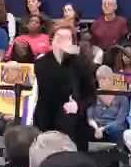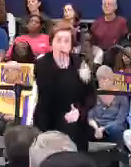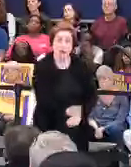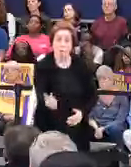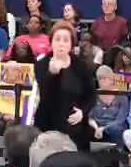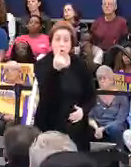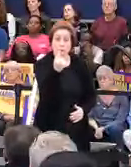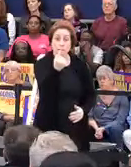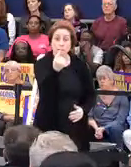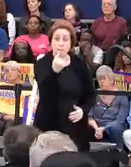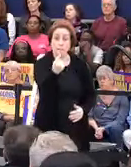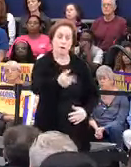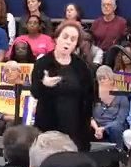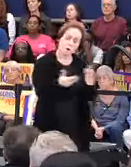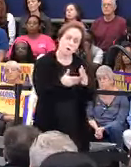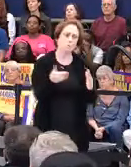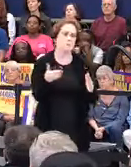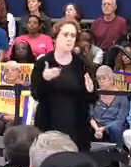is a harm against all of us.